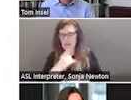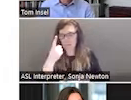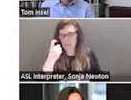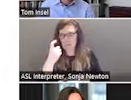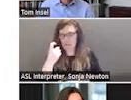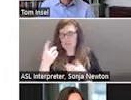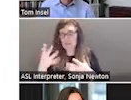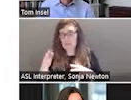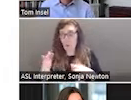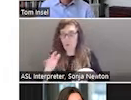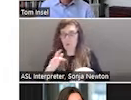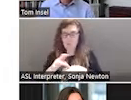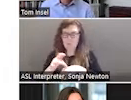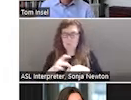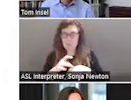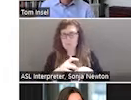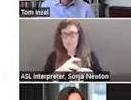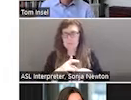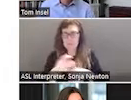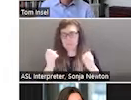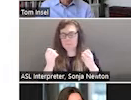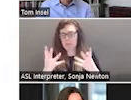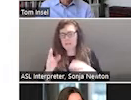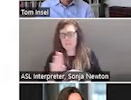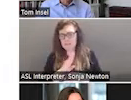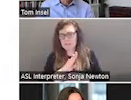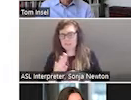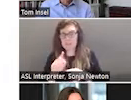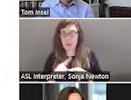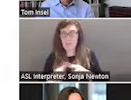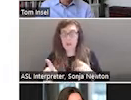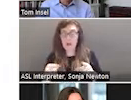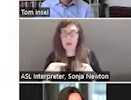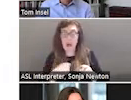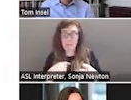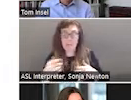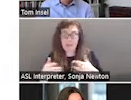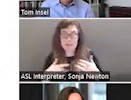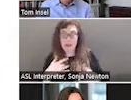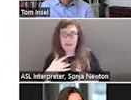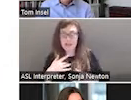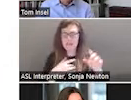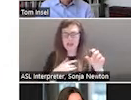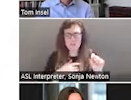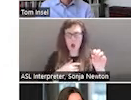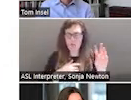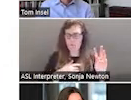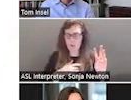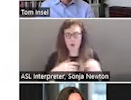and small companies. But the thing that I'm most excited about is actually not the software, it's not the hardware, it's not the